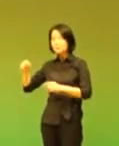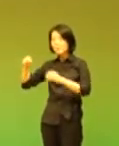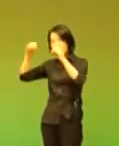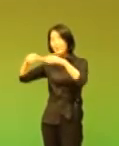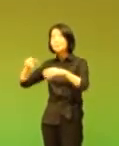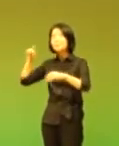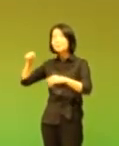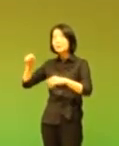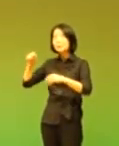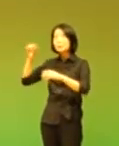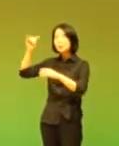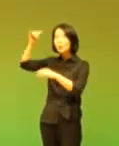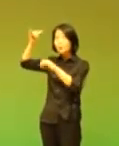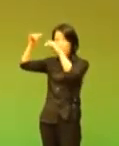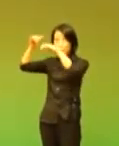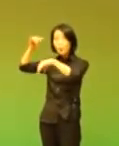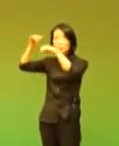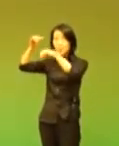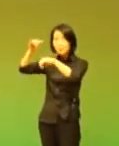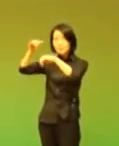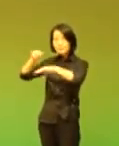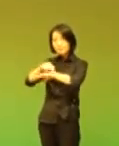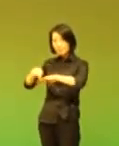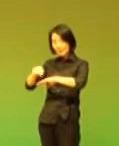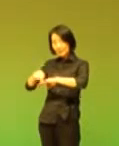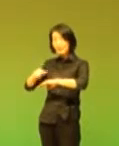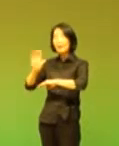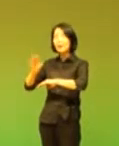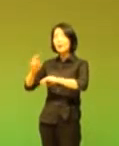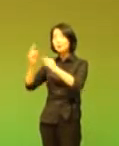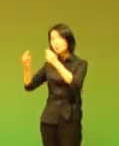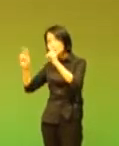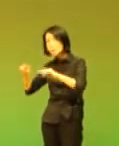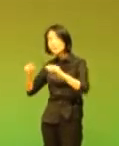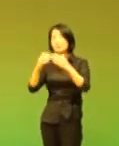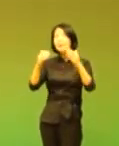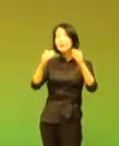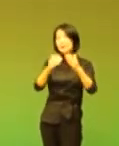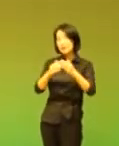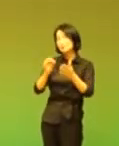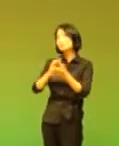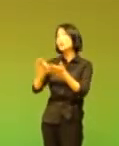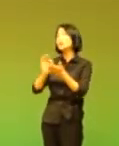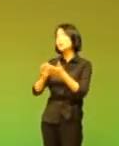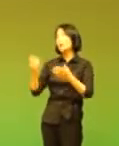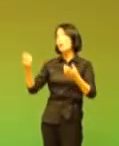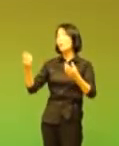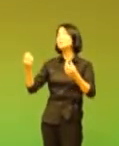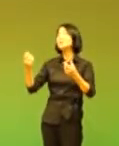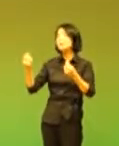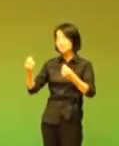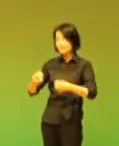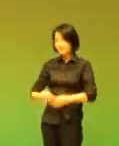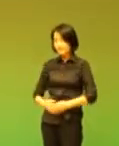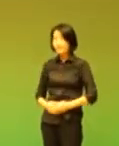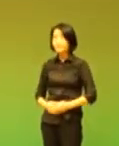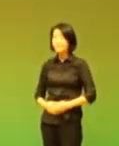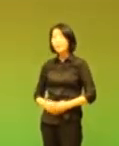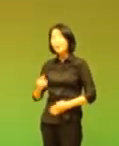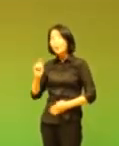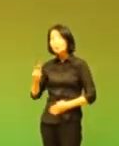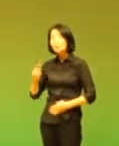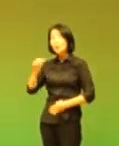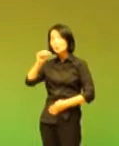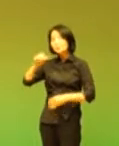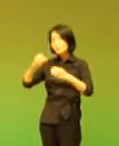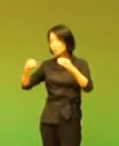airplanes, just like the bombs used on Hiroshima and here in Nagasaki. 4 of these countries,